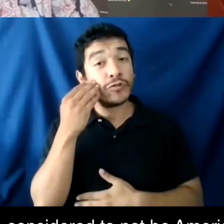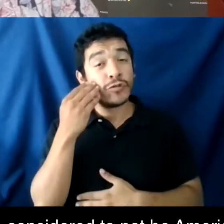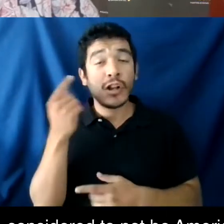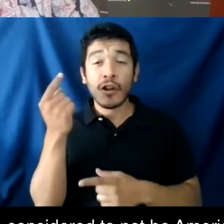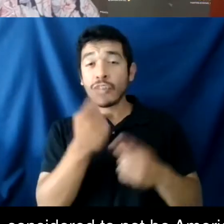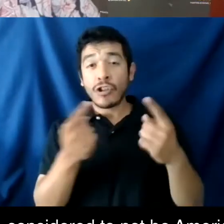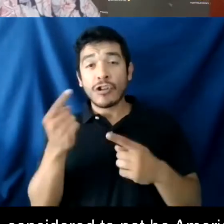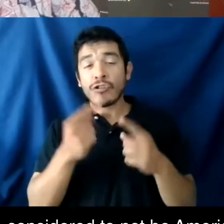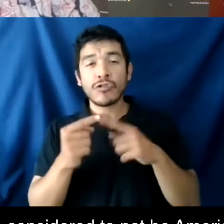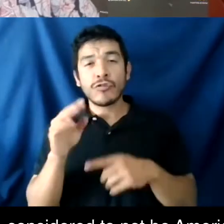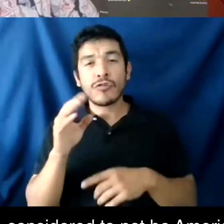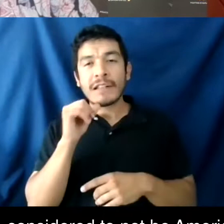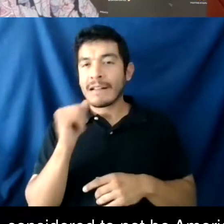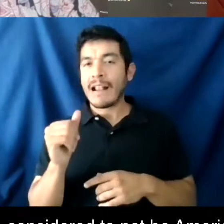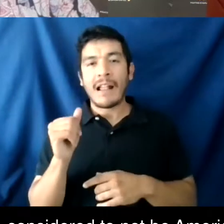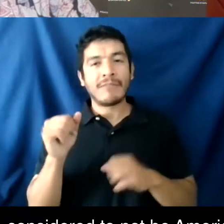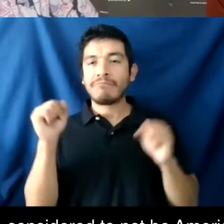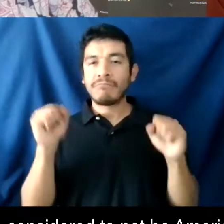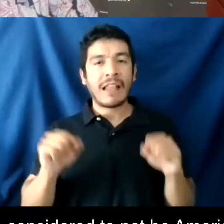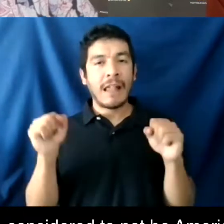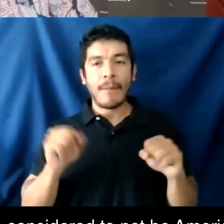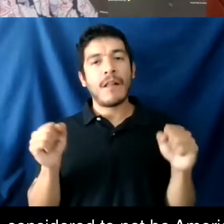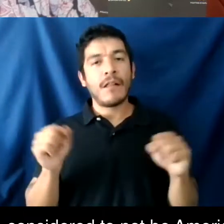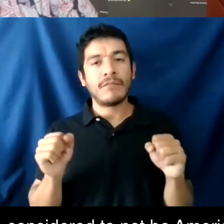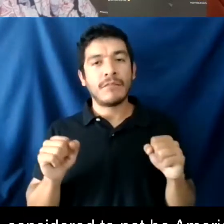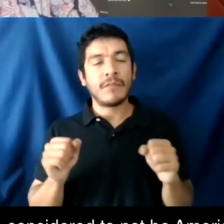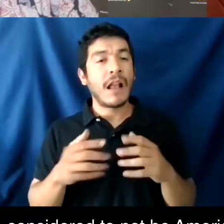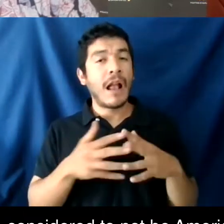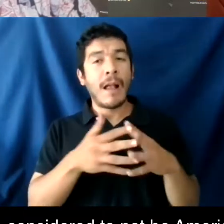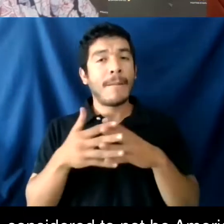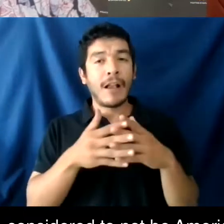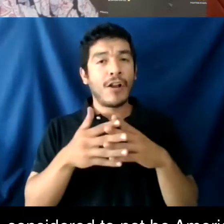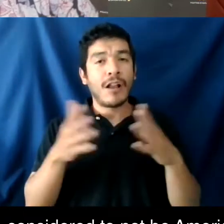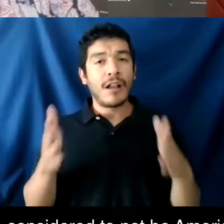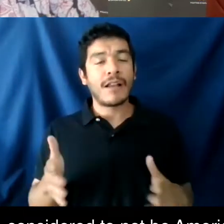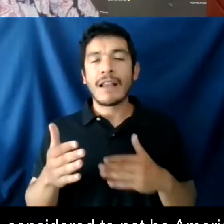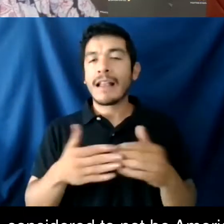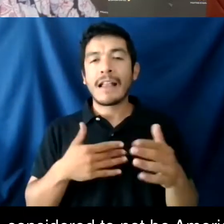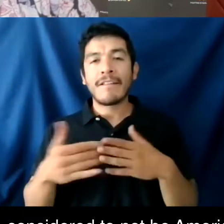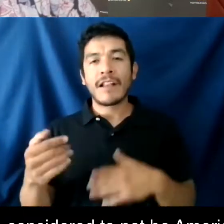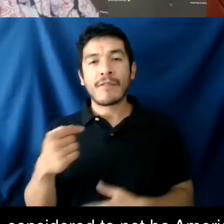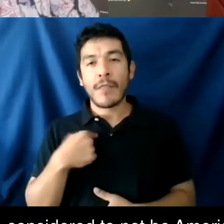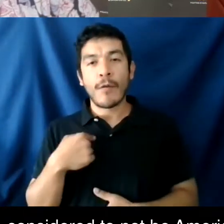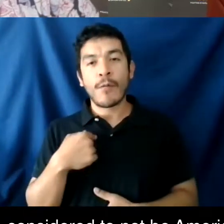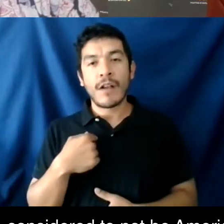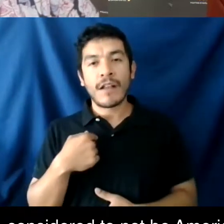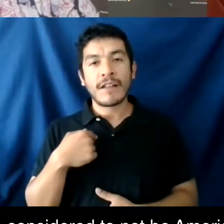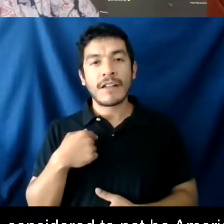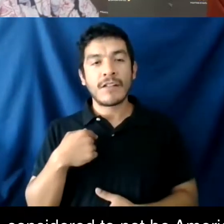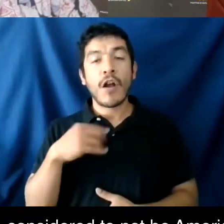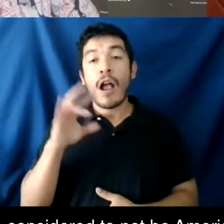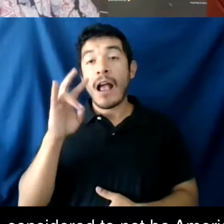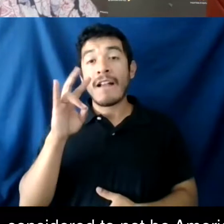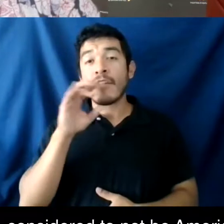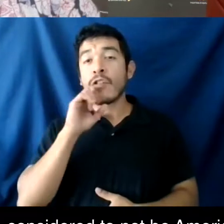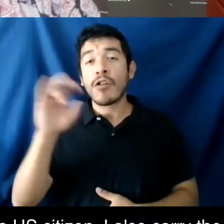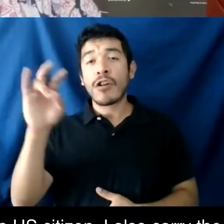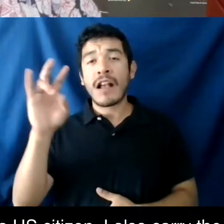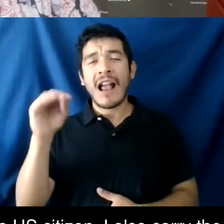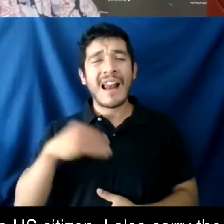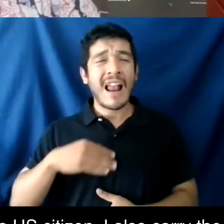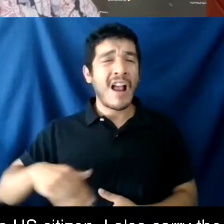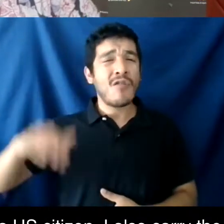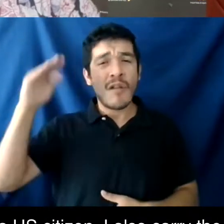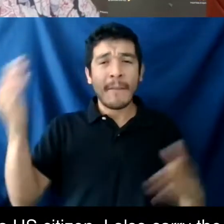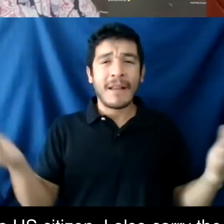considered to not be American, even though I was 7 years old and I grew up here and